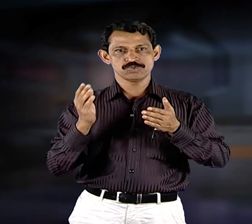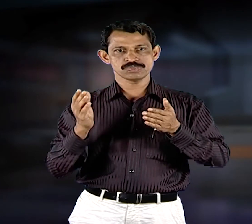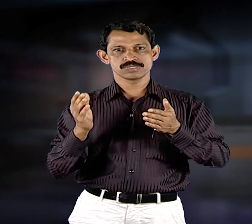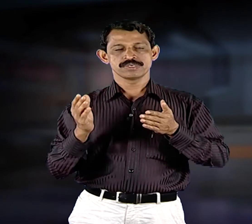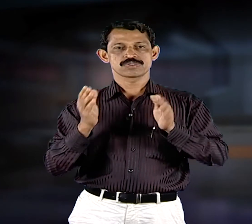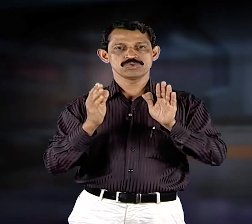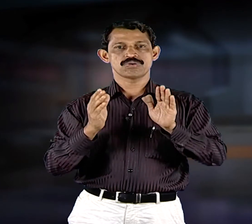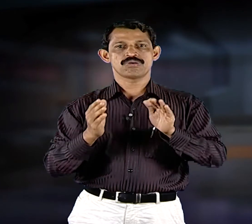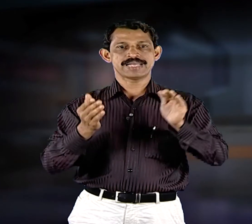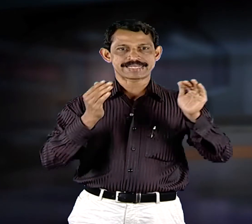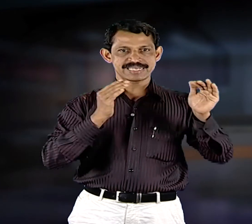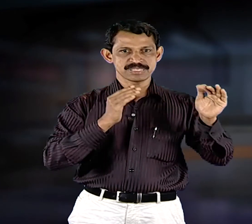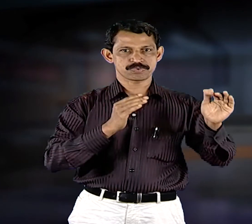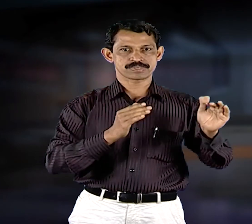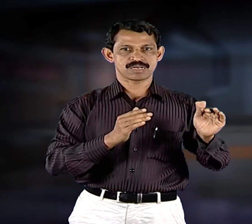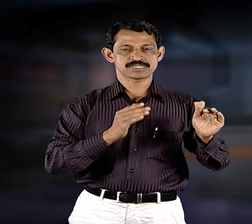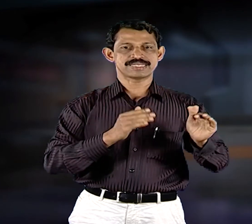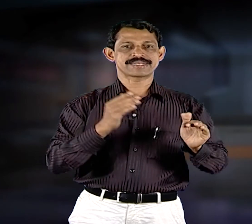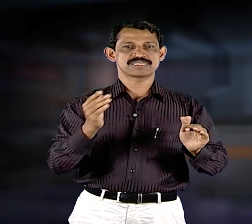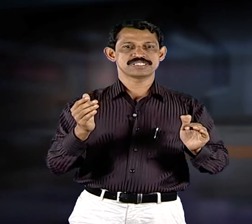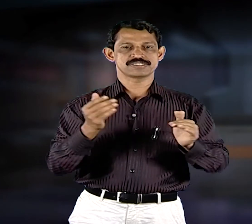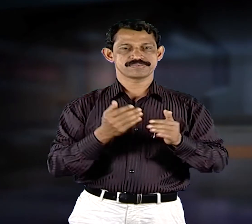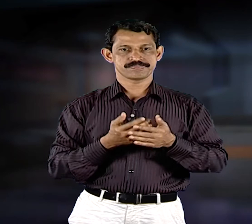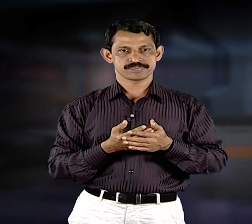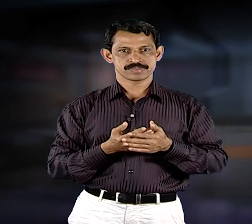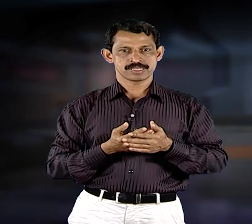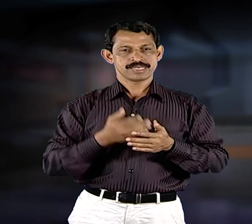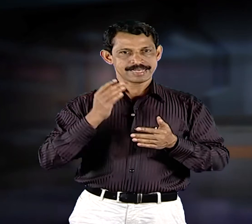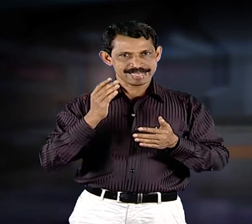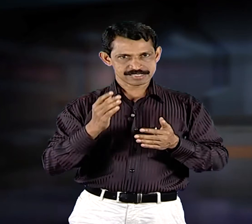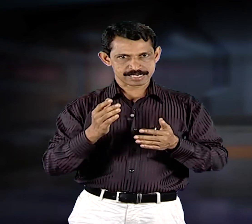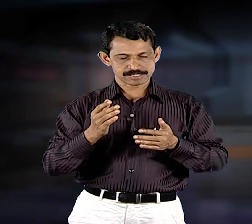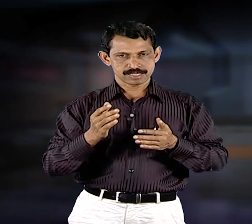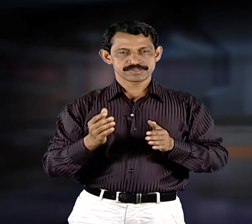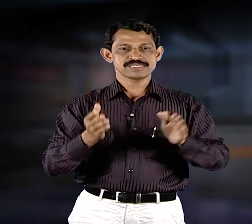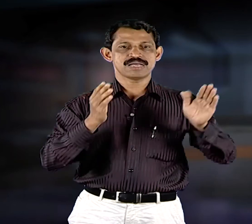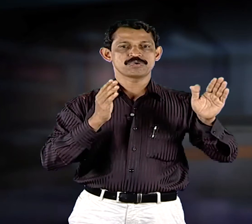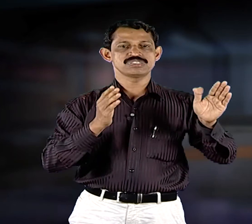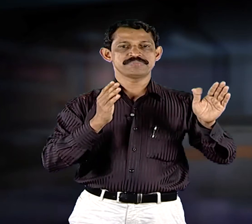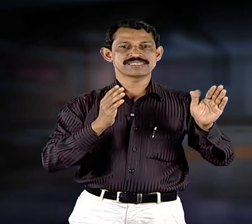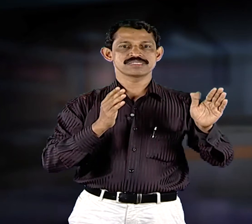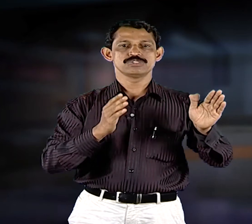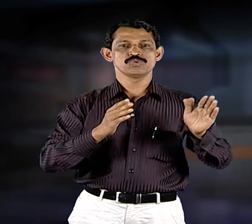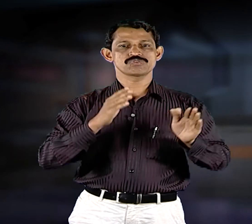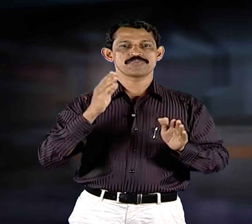values through all academic programs and activities. As such, this approach makes use of